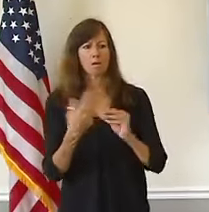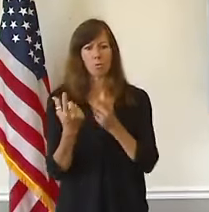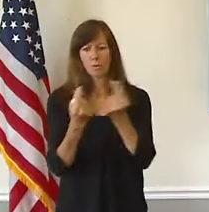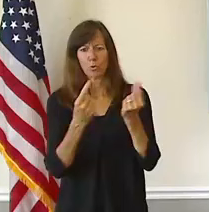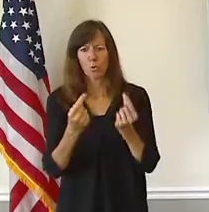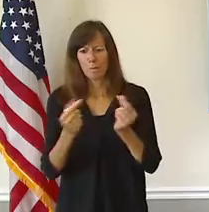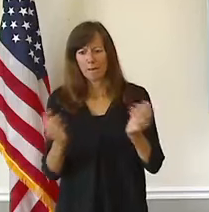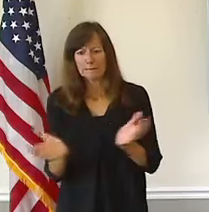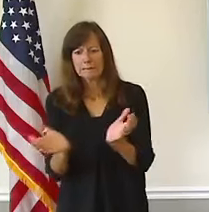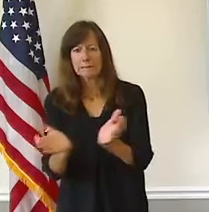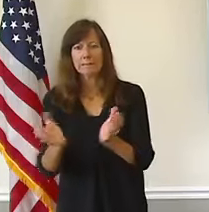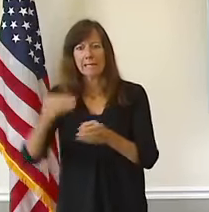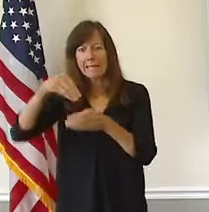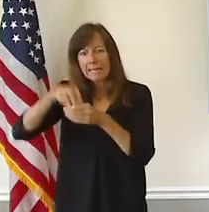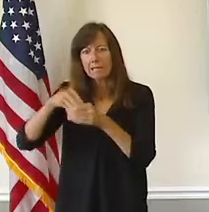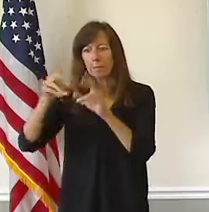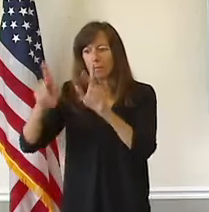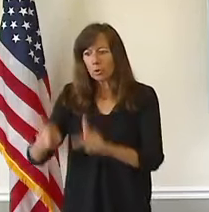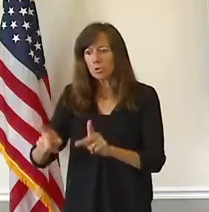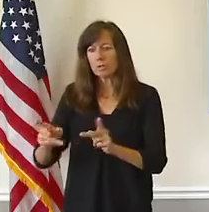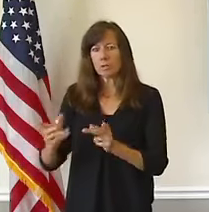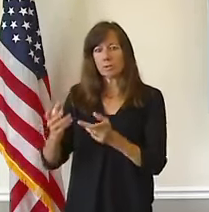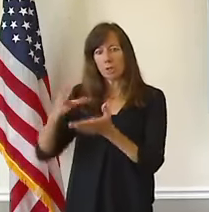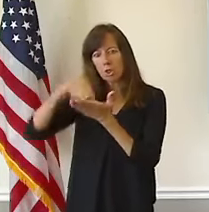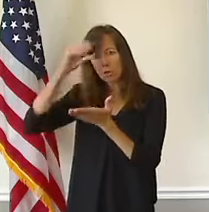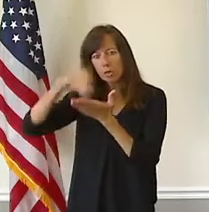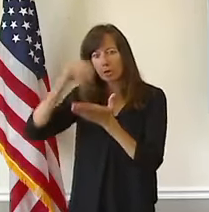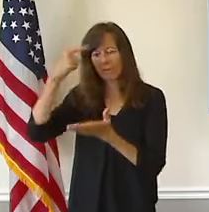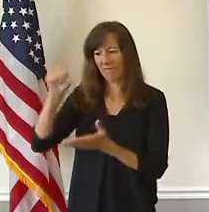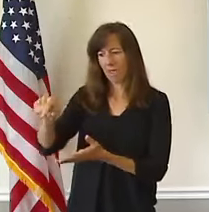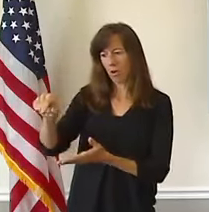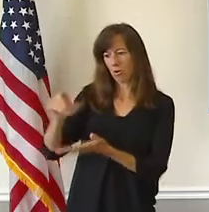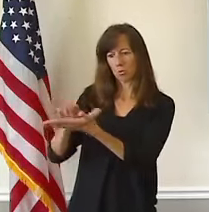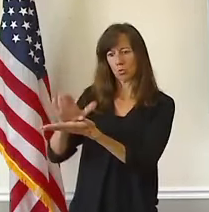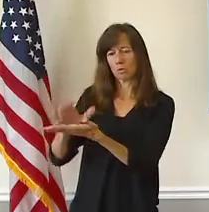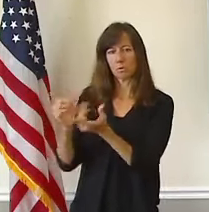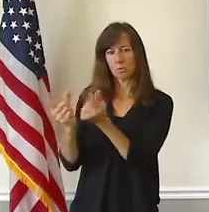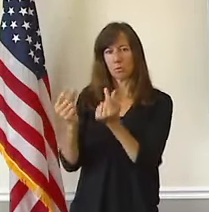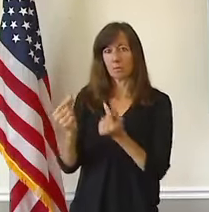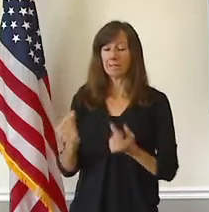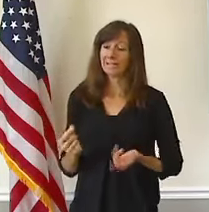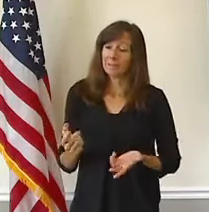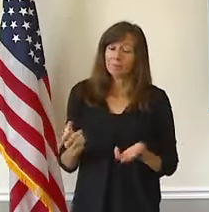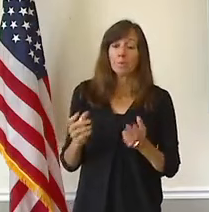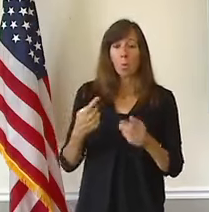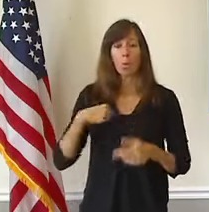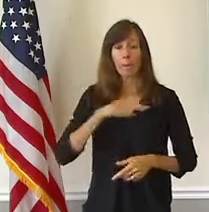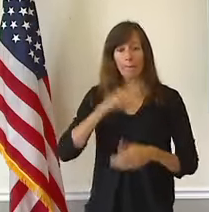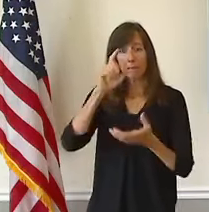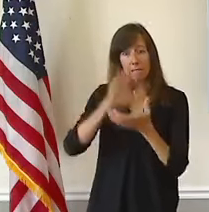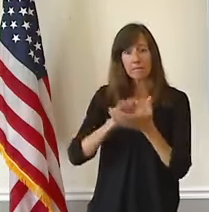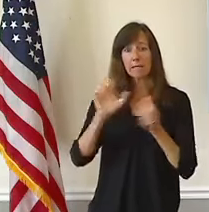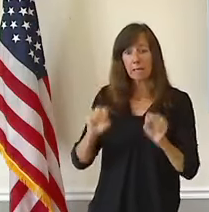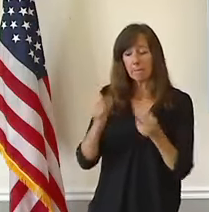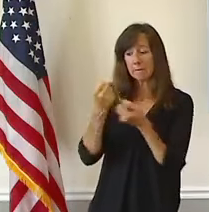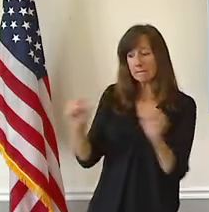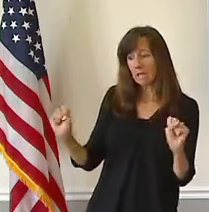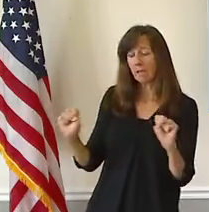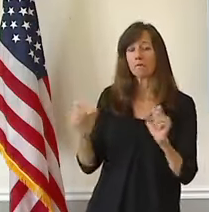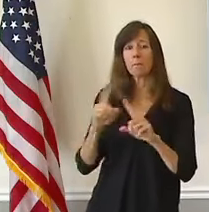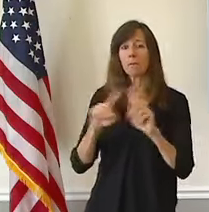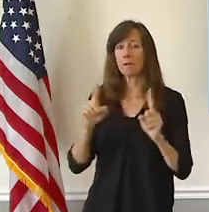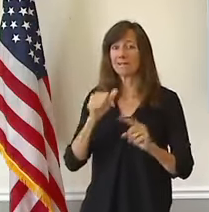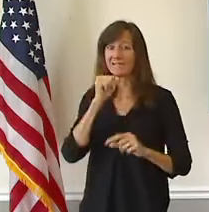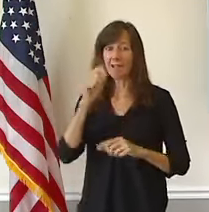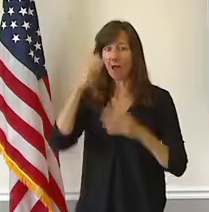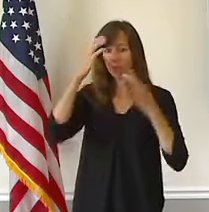We believe that with the right steps, it can be safe, but it's not up to us. This is governed by the state of New York, the governor's